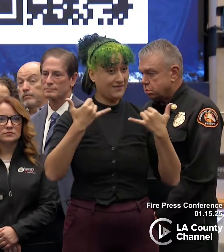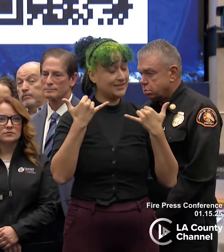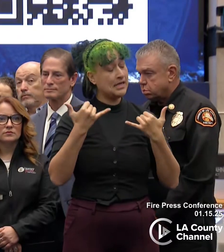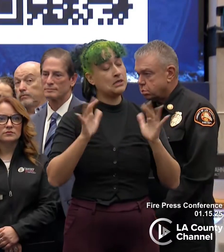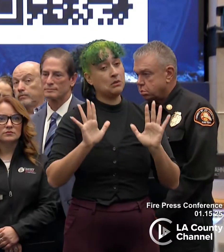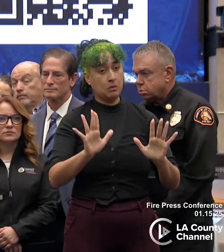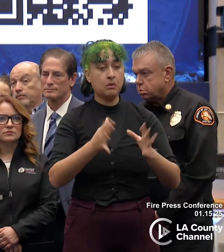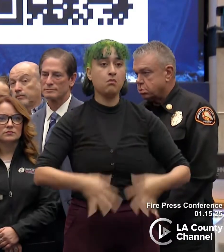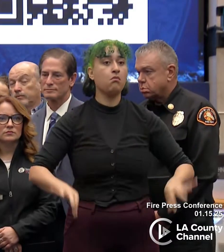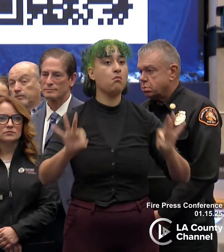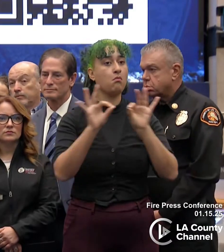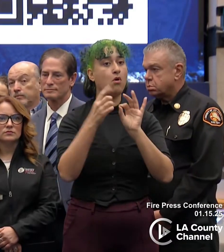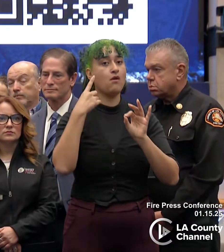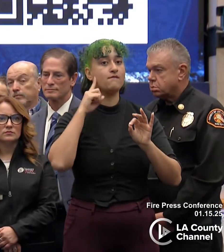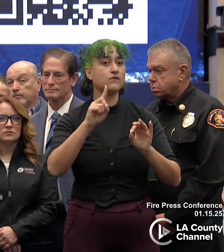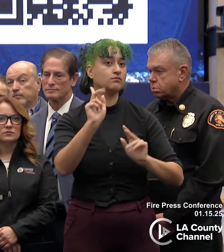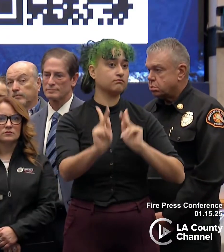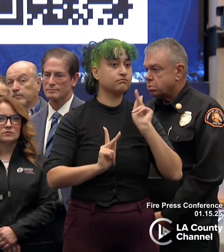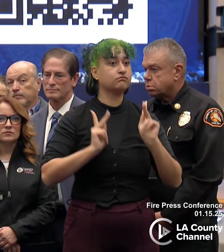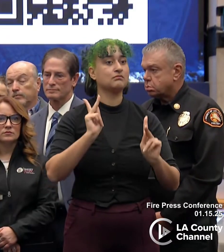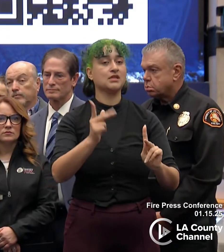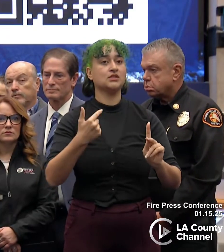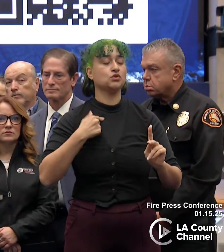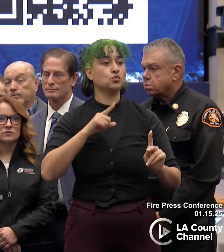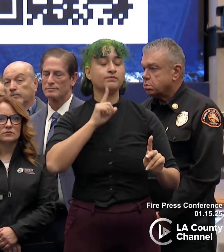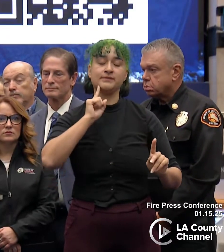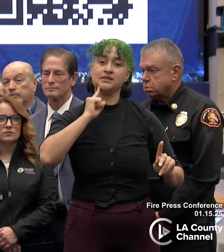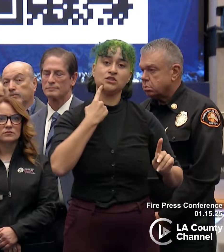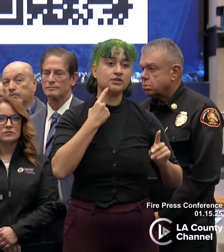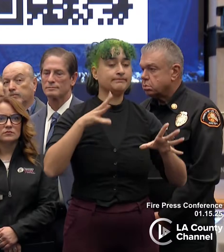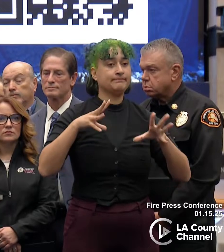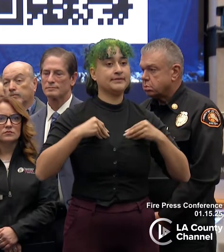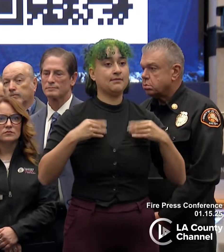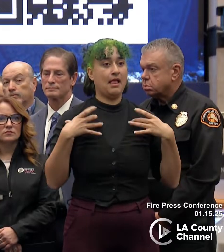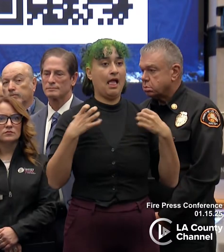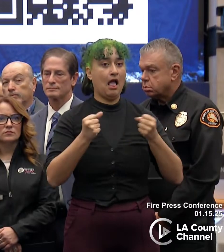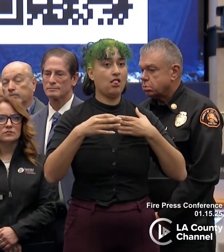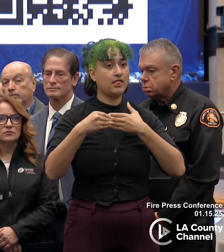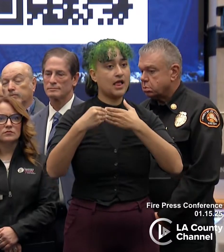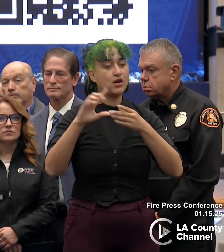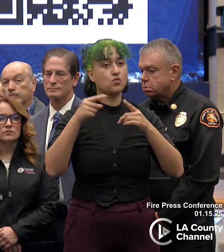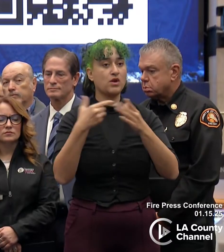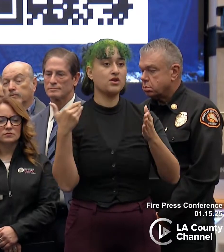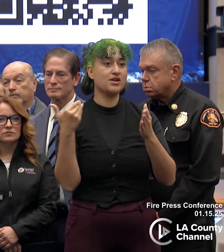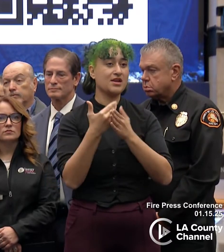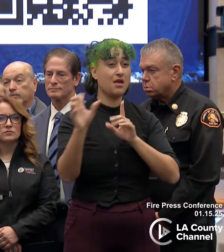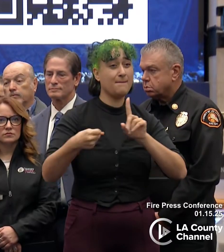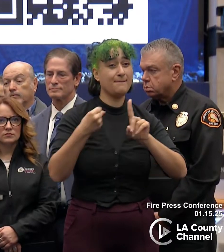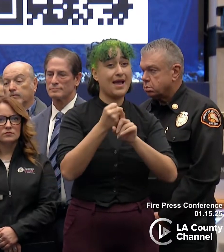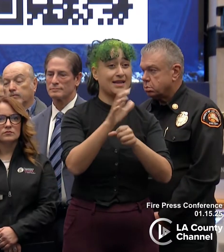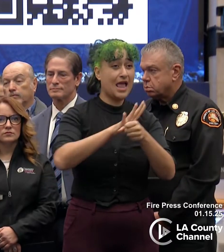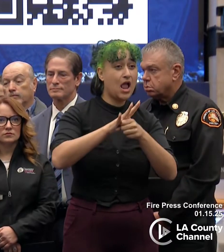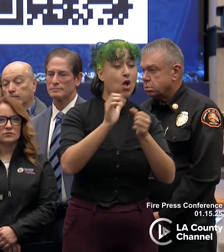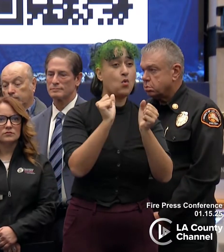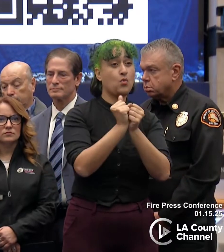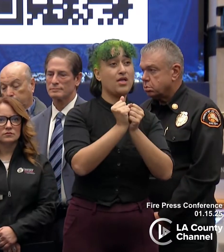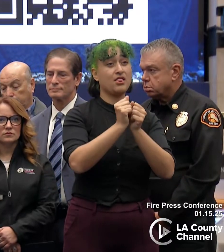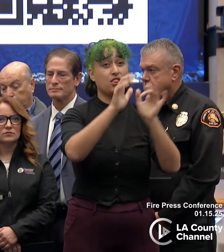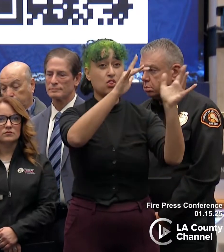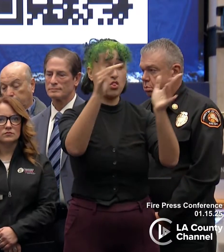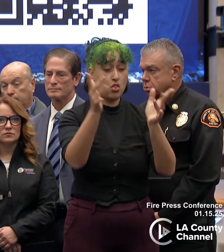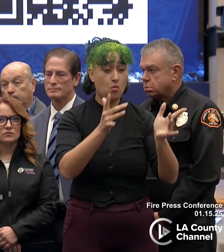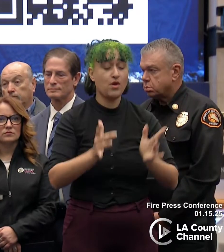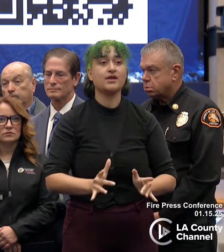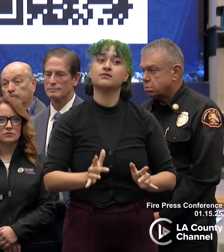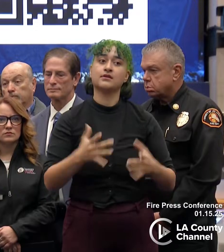that it is important for residents to take health guidance seriously when you're near impacted areas and debris. The health